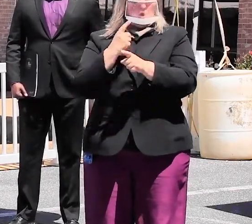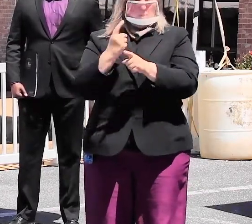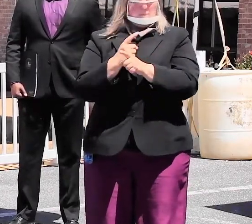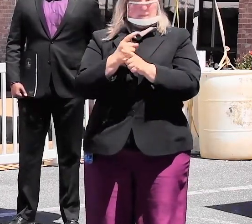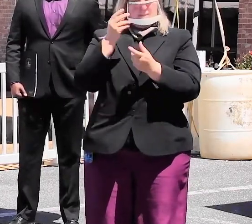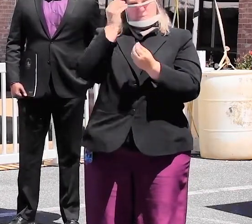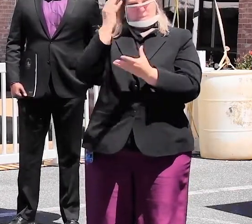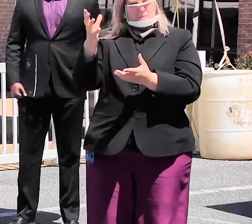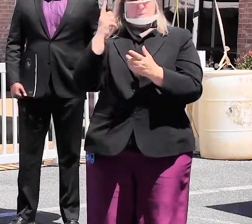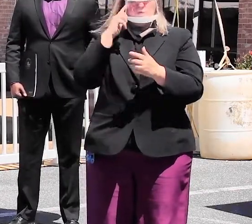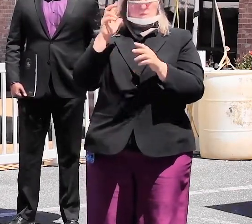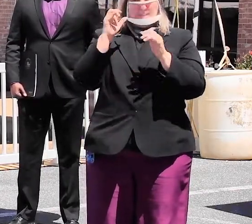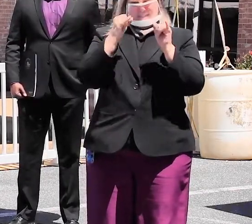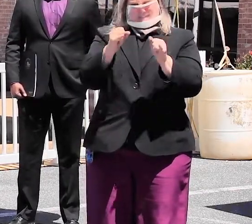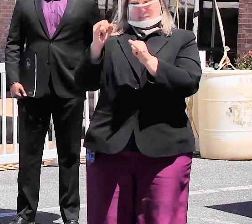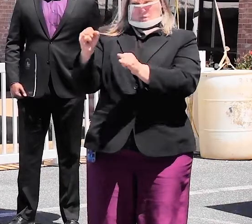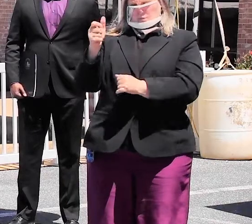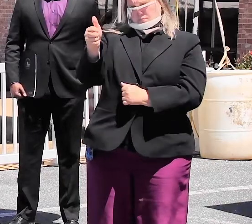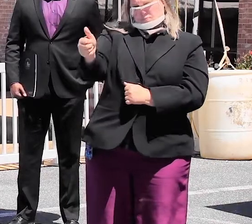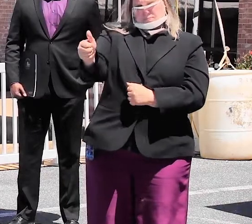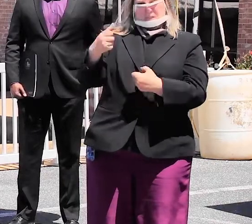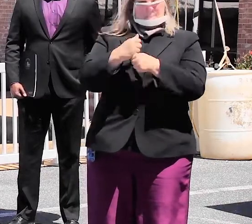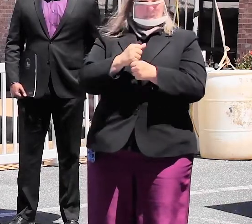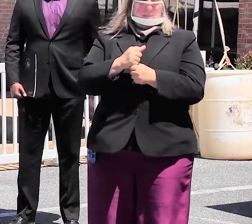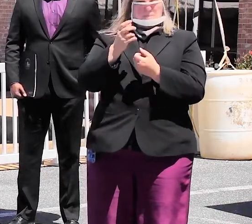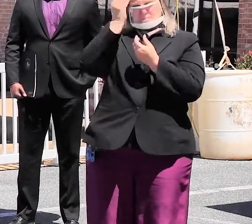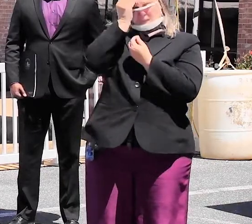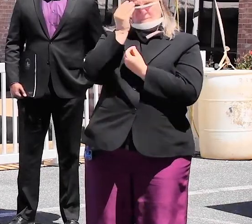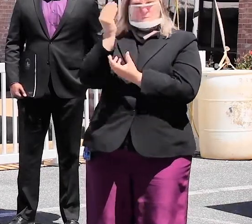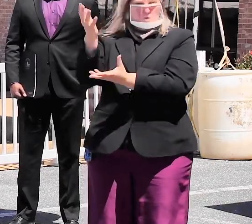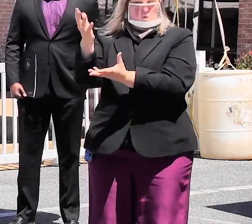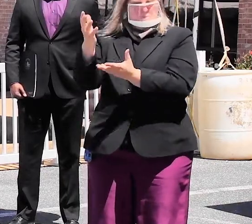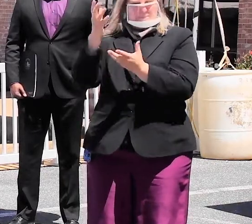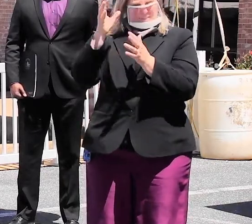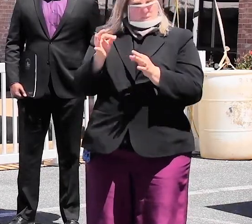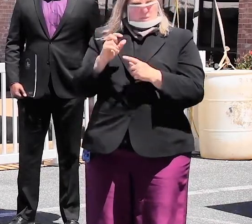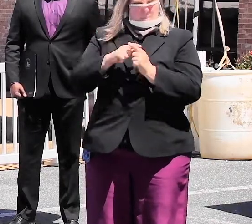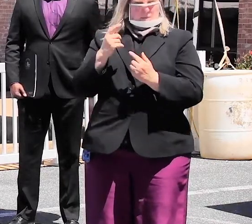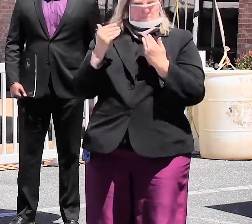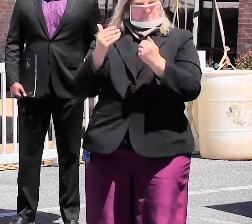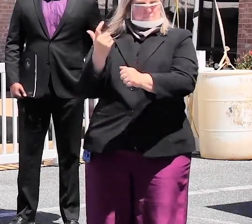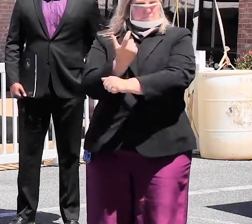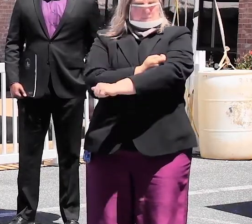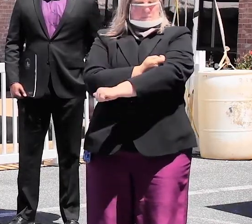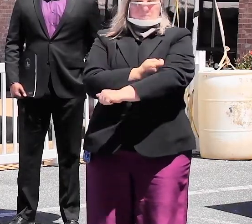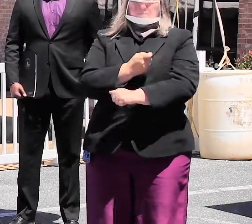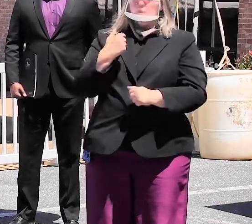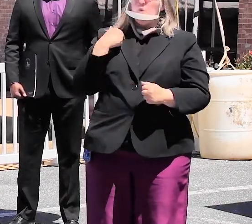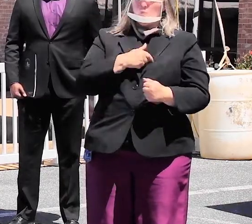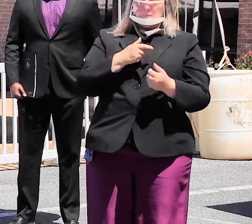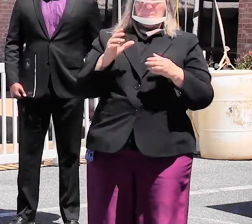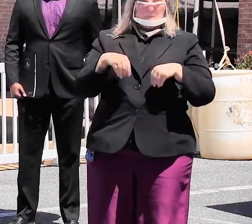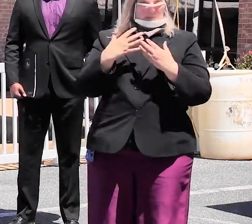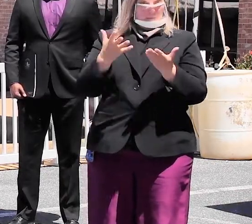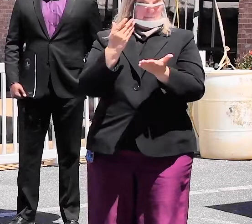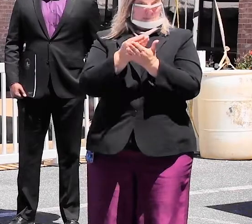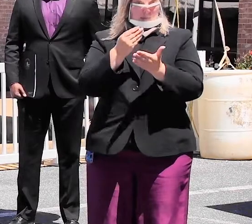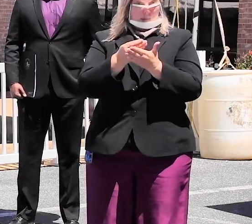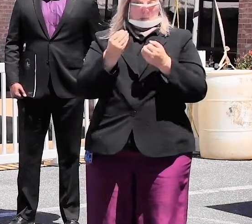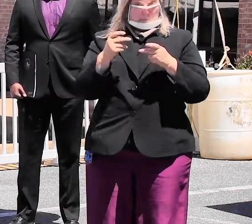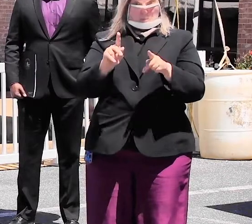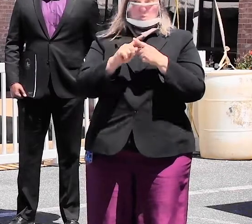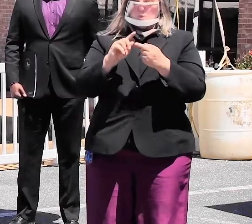information for individuals to make informed decisions about vaccination. We have provided funding opportunities